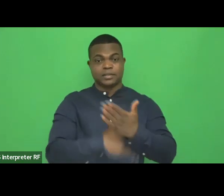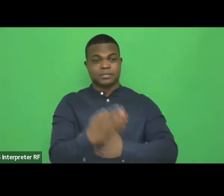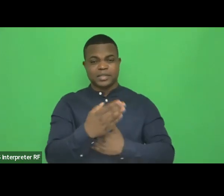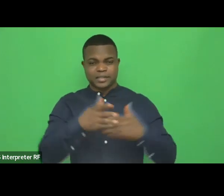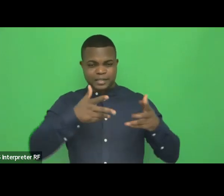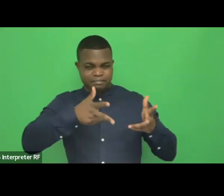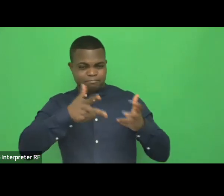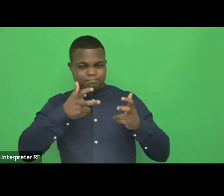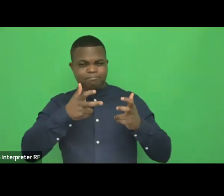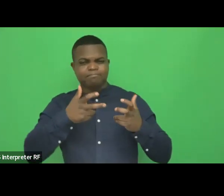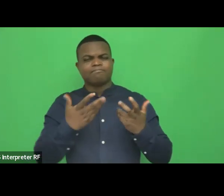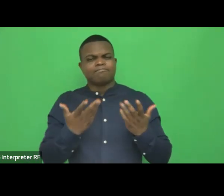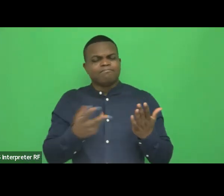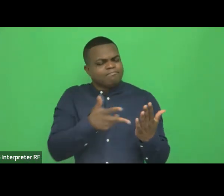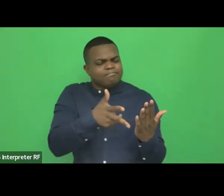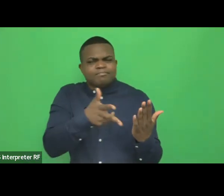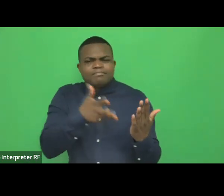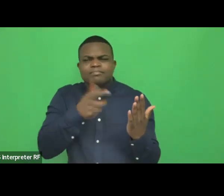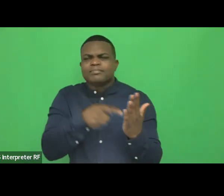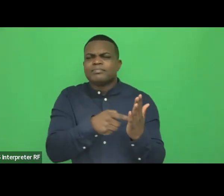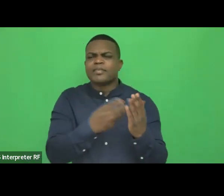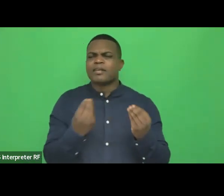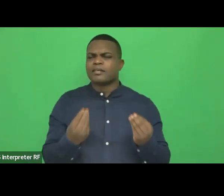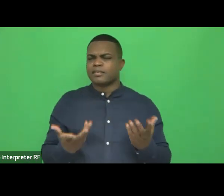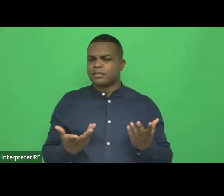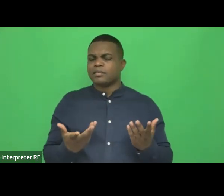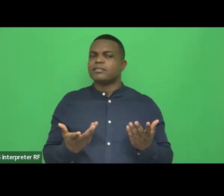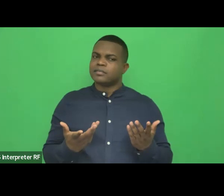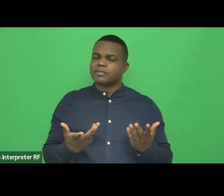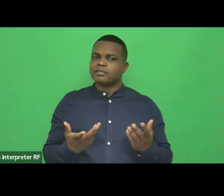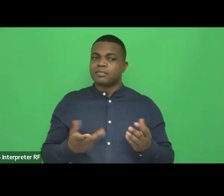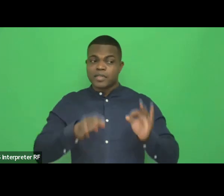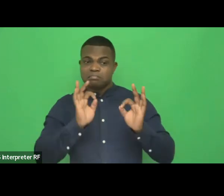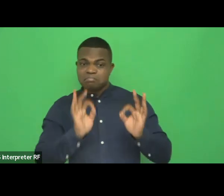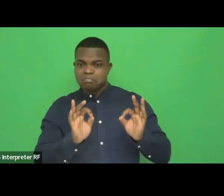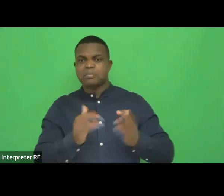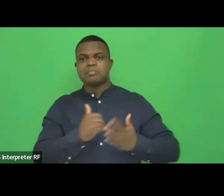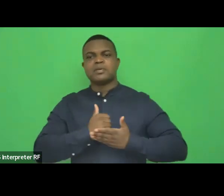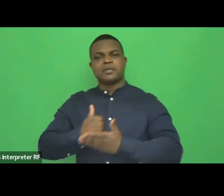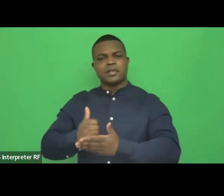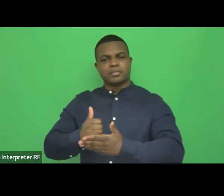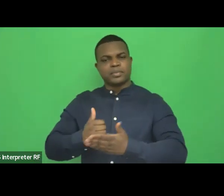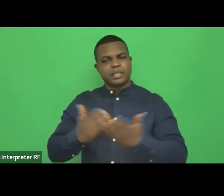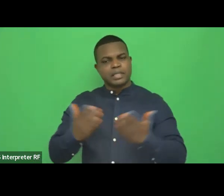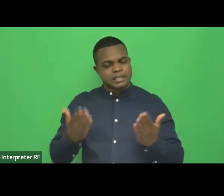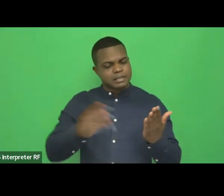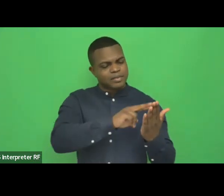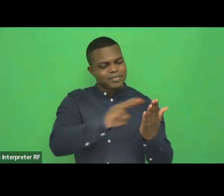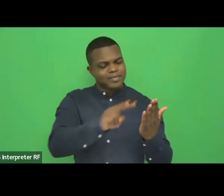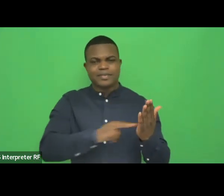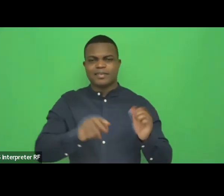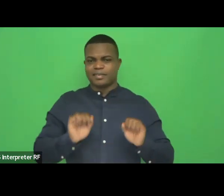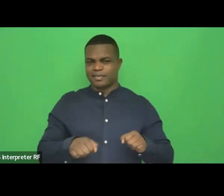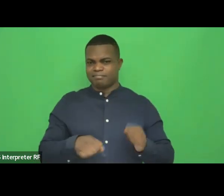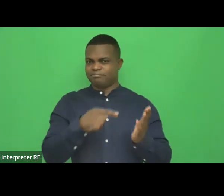huge difference to how easy it is to read and understand the content. This not only affects people with visual impairments, but